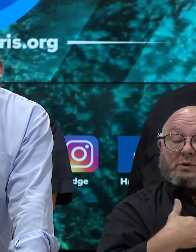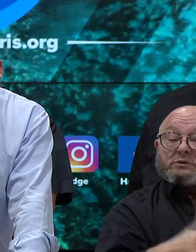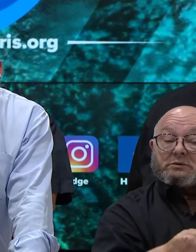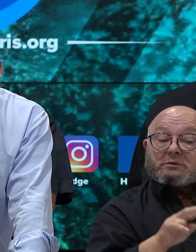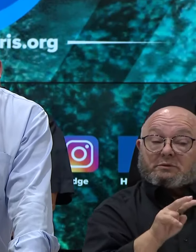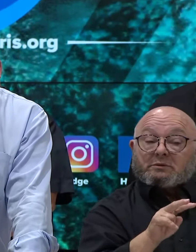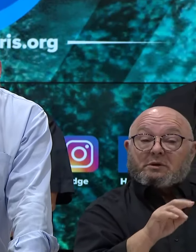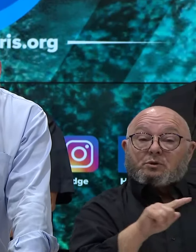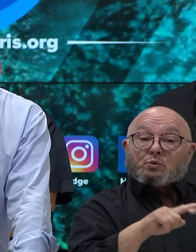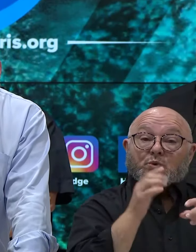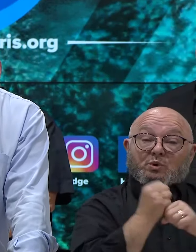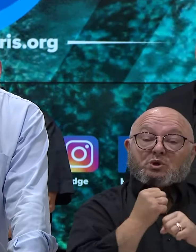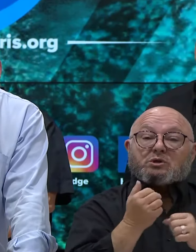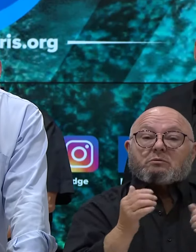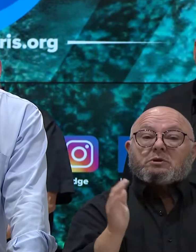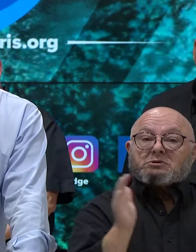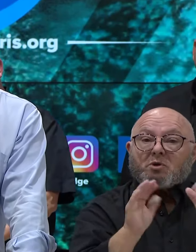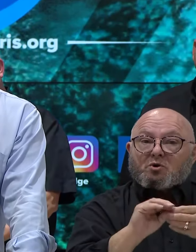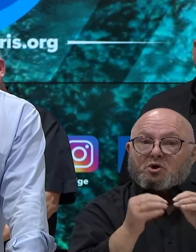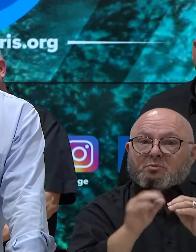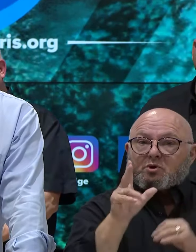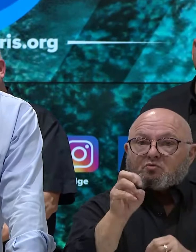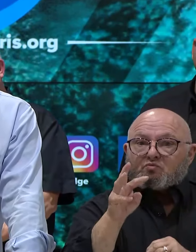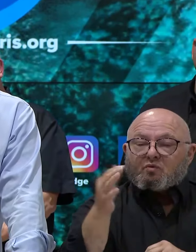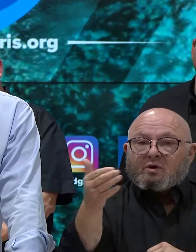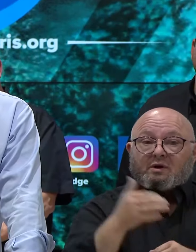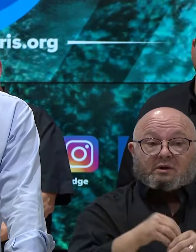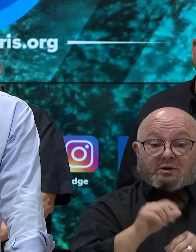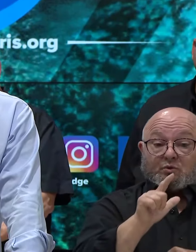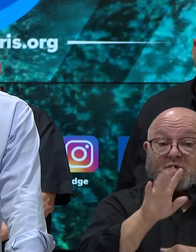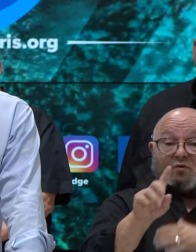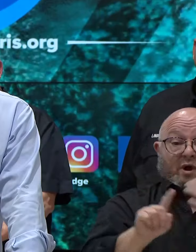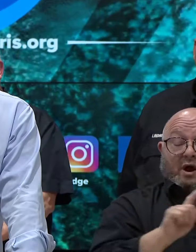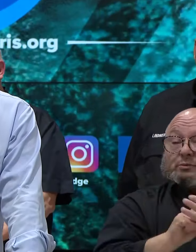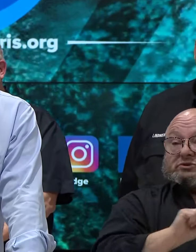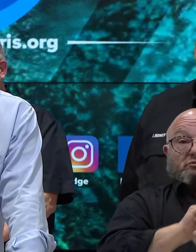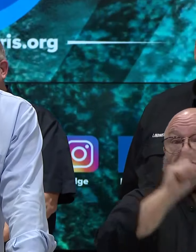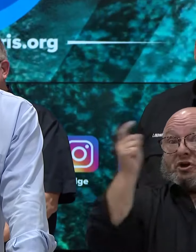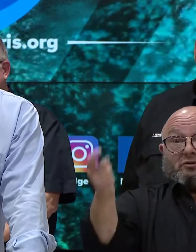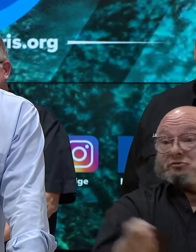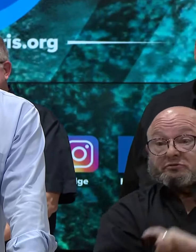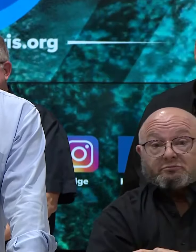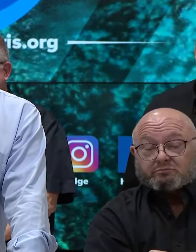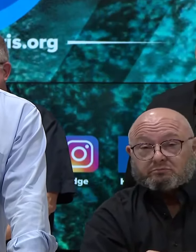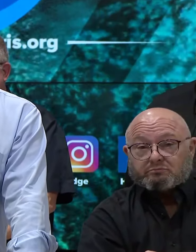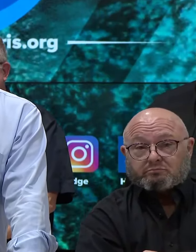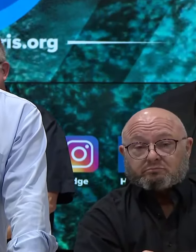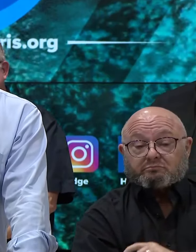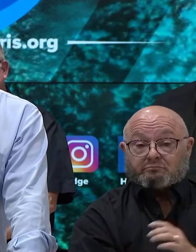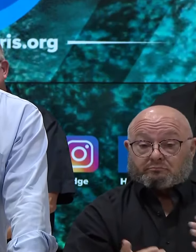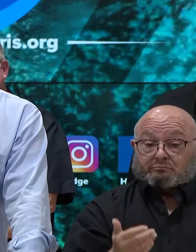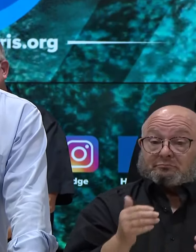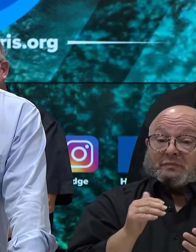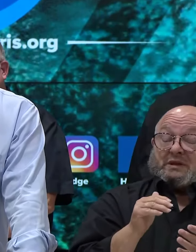to get a small number of crews, but then in 24 hours, it changed. And again,